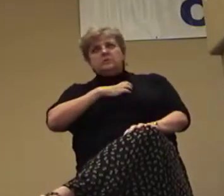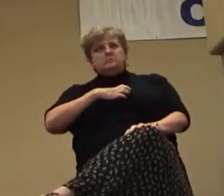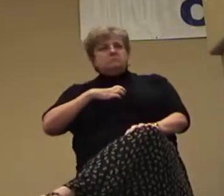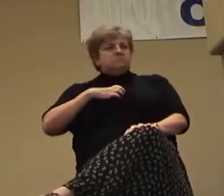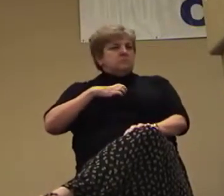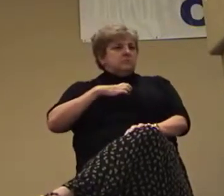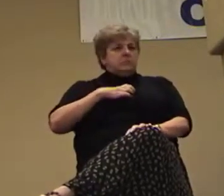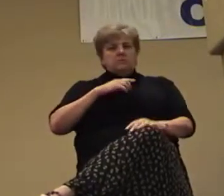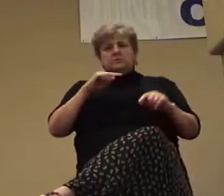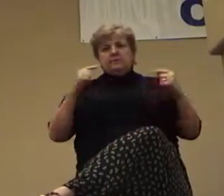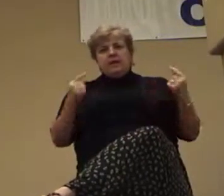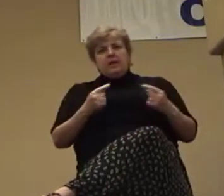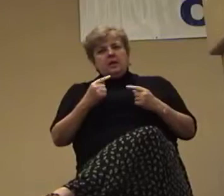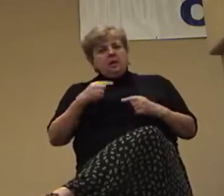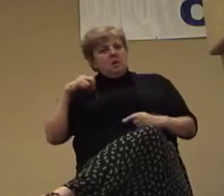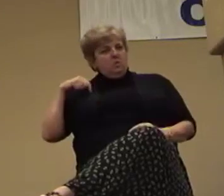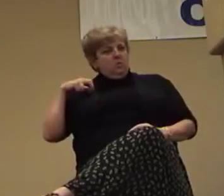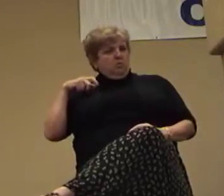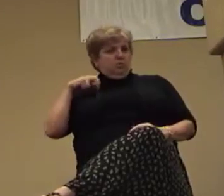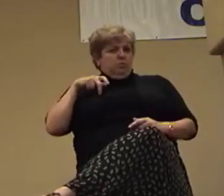And so you walk in the door, I'd be crying.